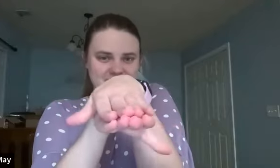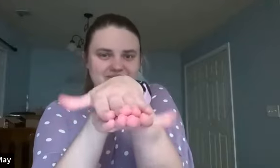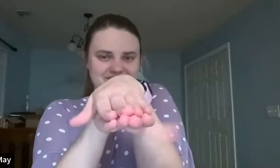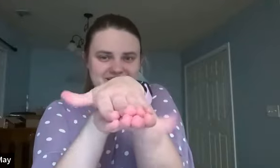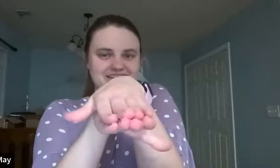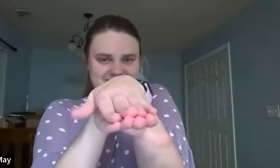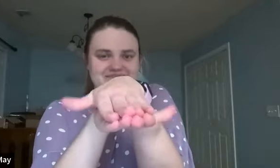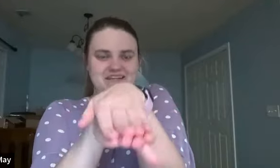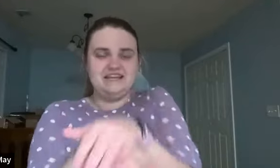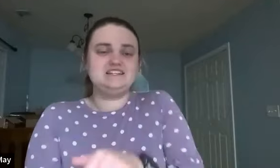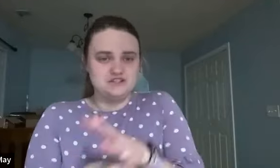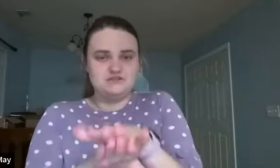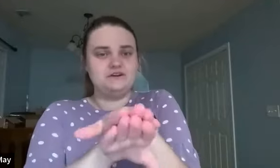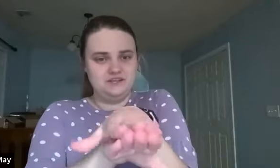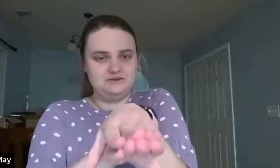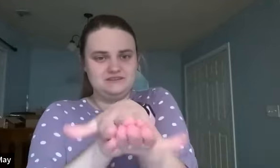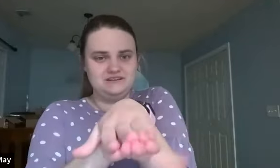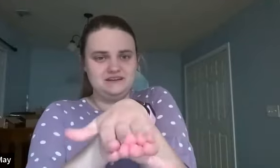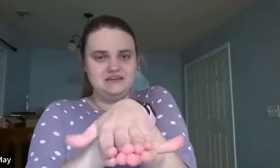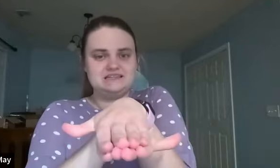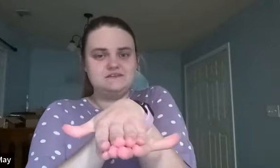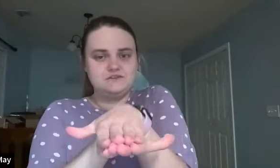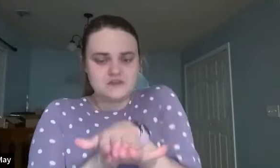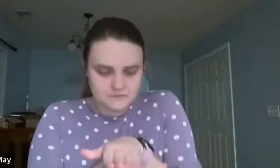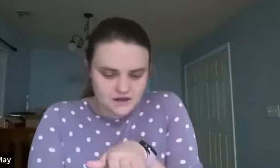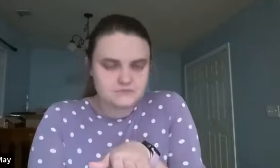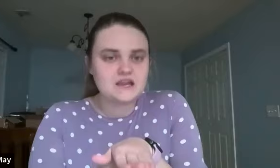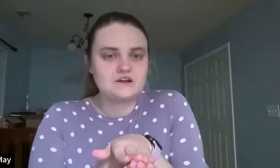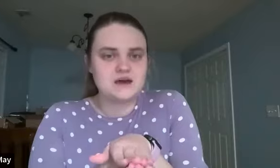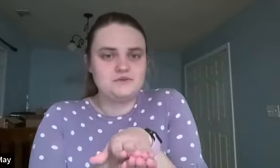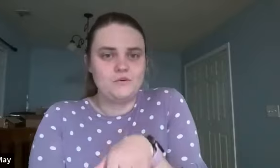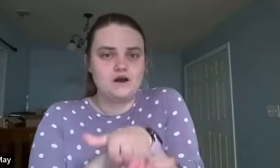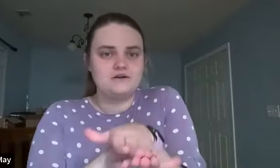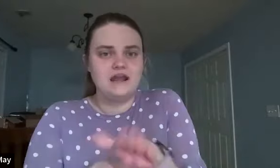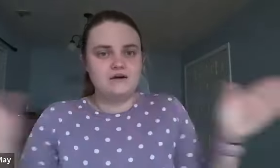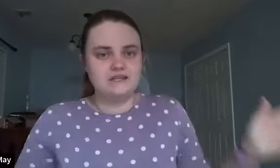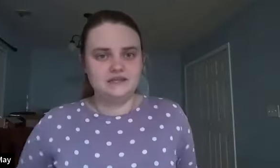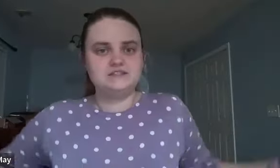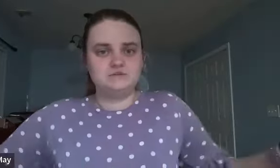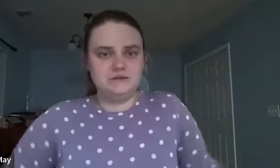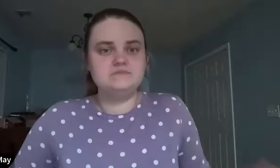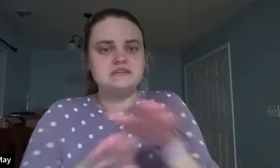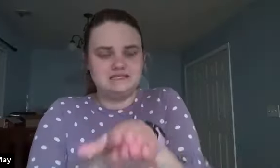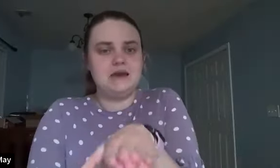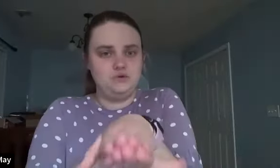turtle. And it is also very cute. It's like, if you think about it being on top of the water and how it like swims, it's that